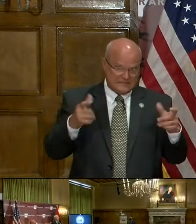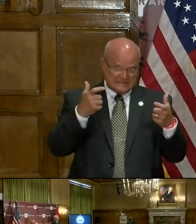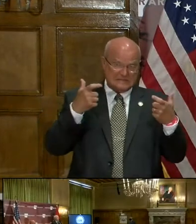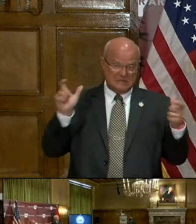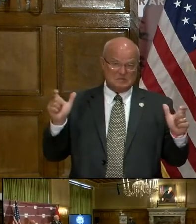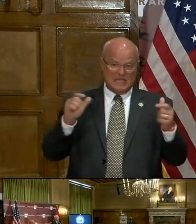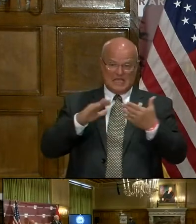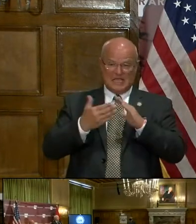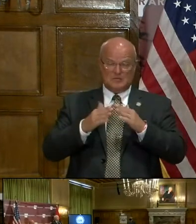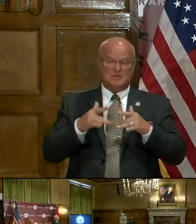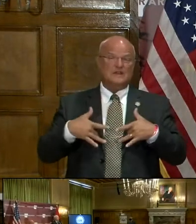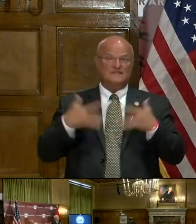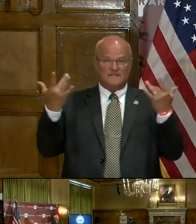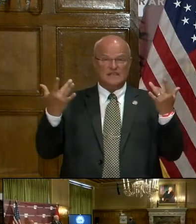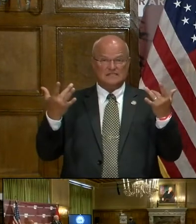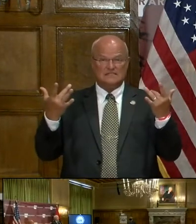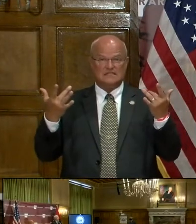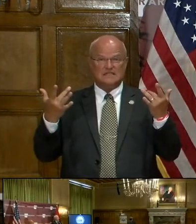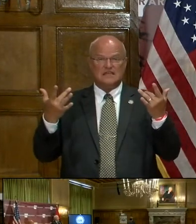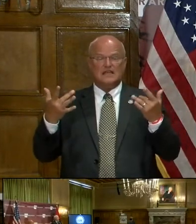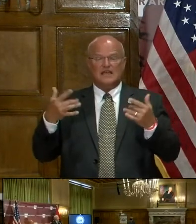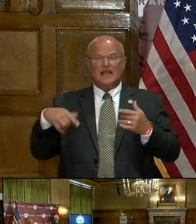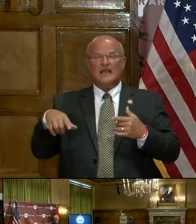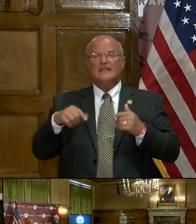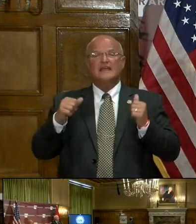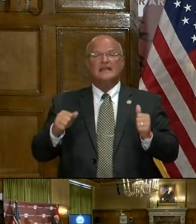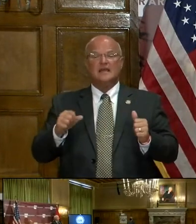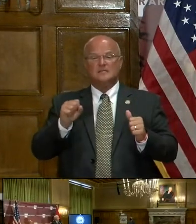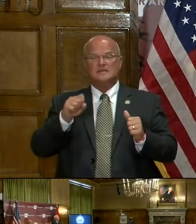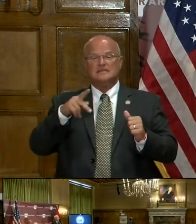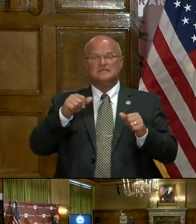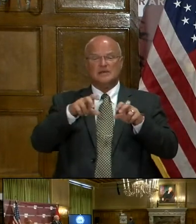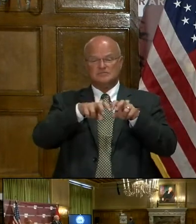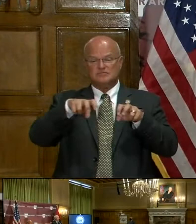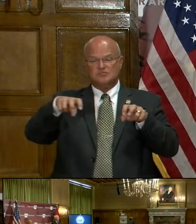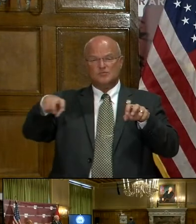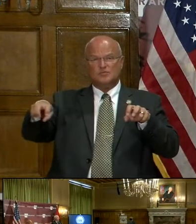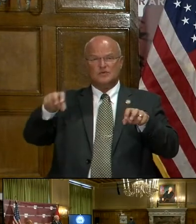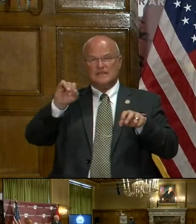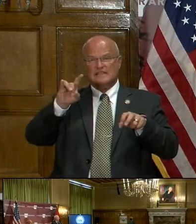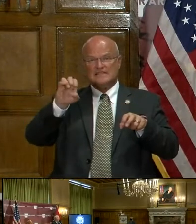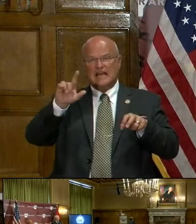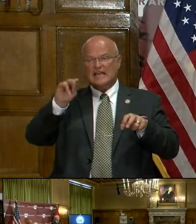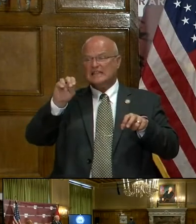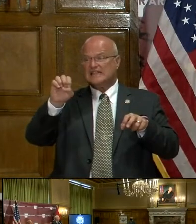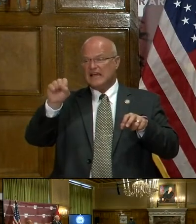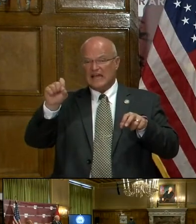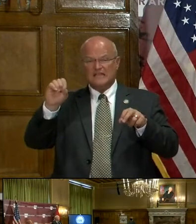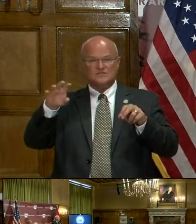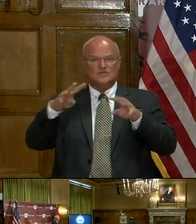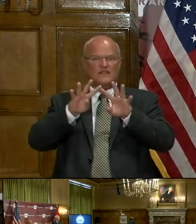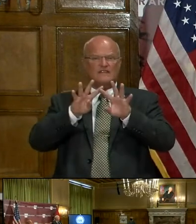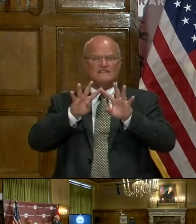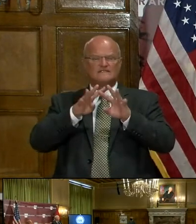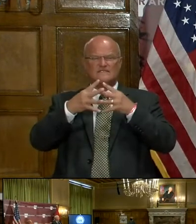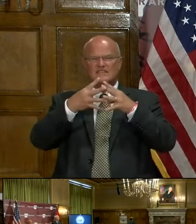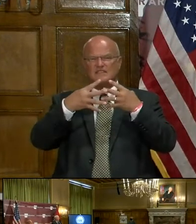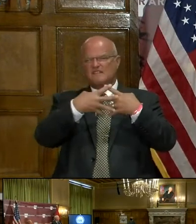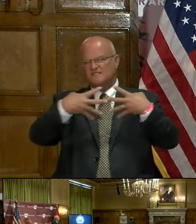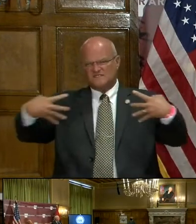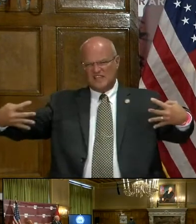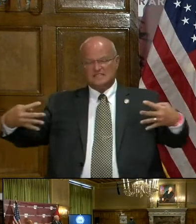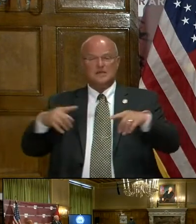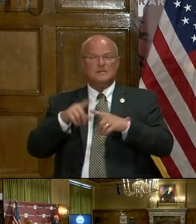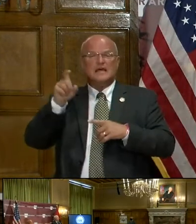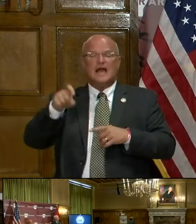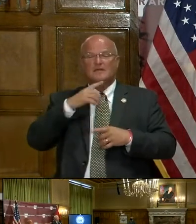big community event, and they could be spaced along the sidelines or the fence, as they call it,